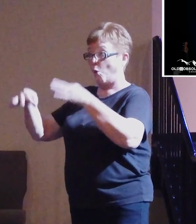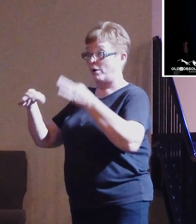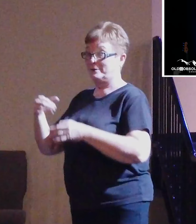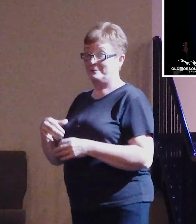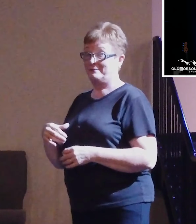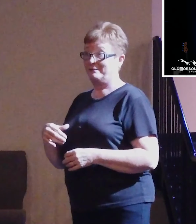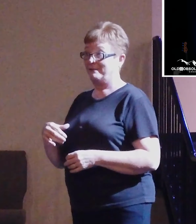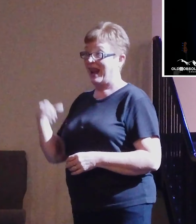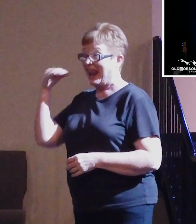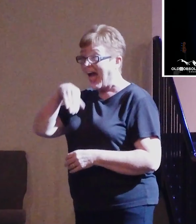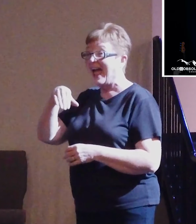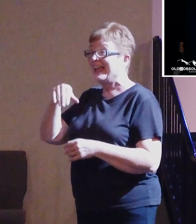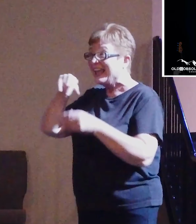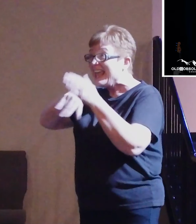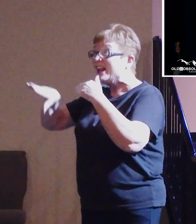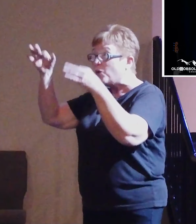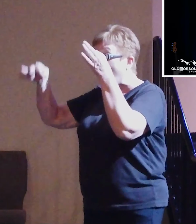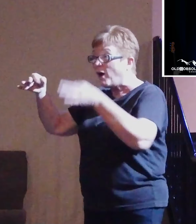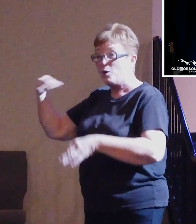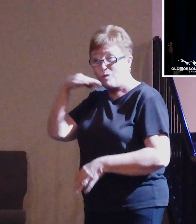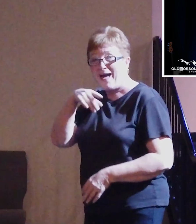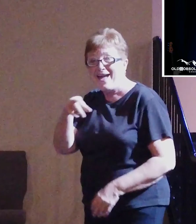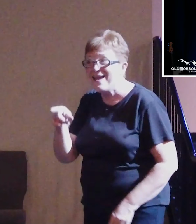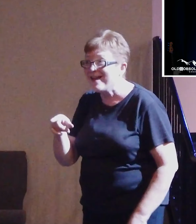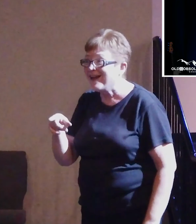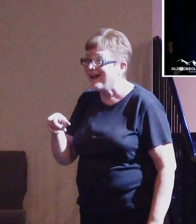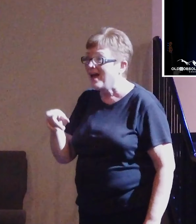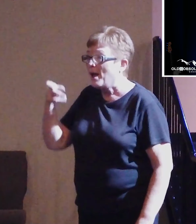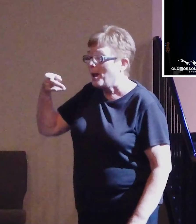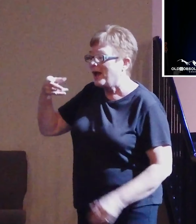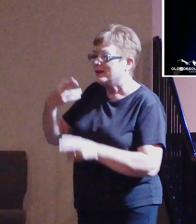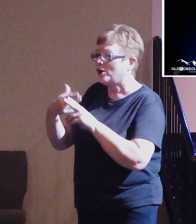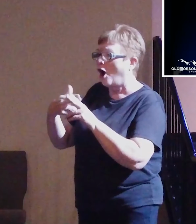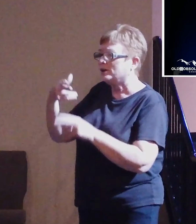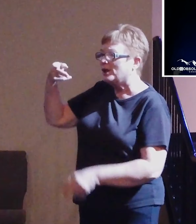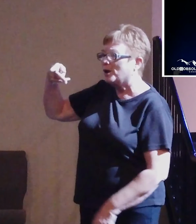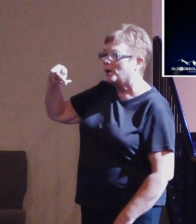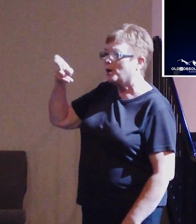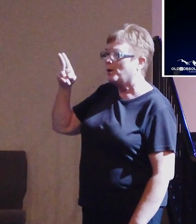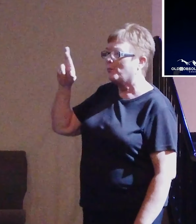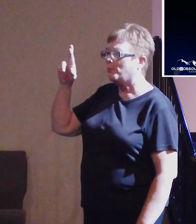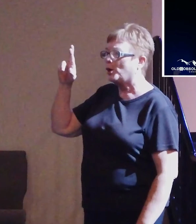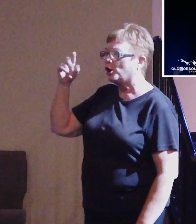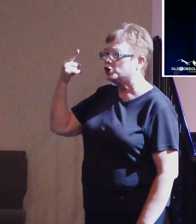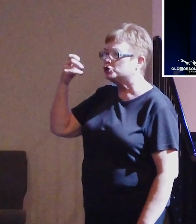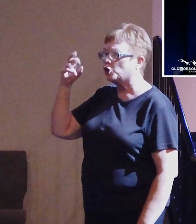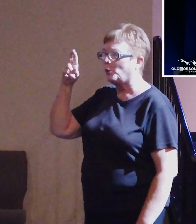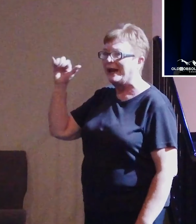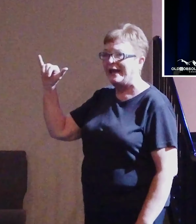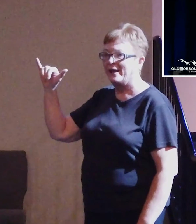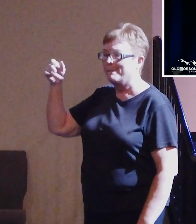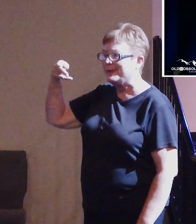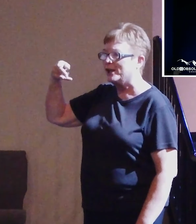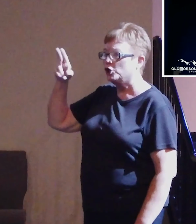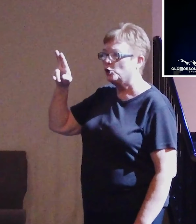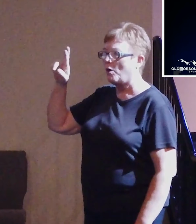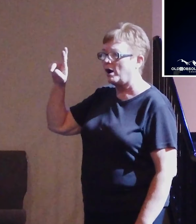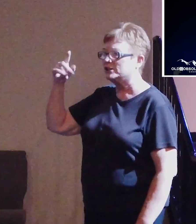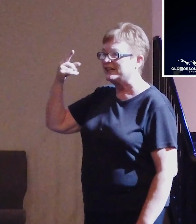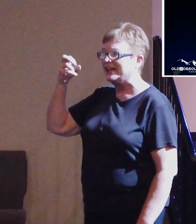addressing lying in court. Yes, by implication, you shouldn't lie, but this is a very